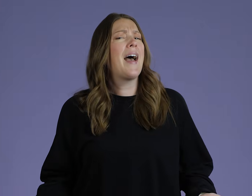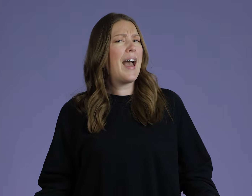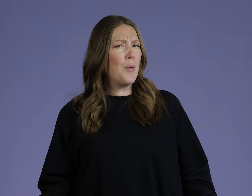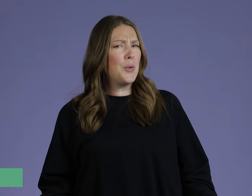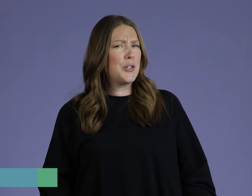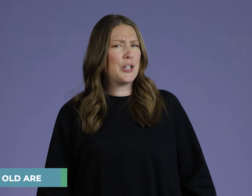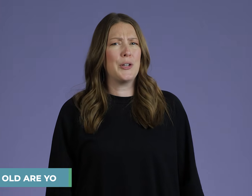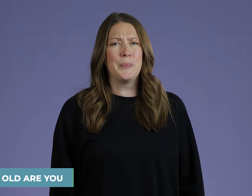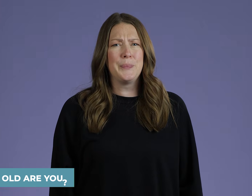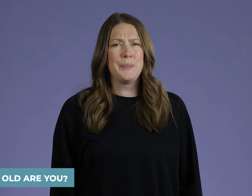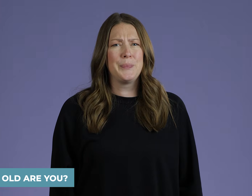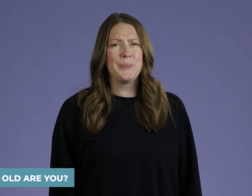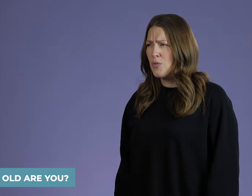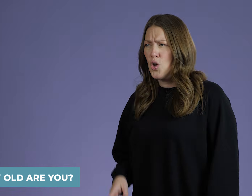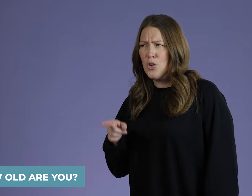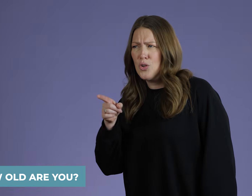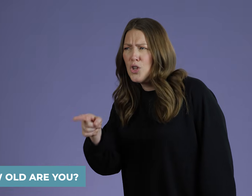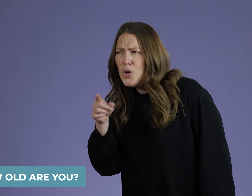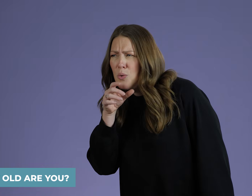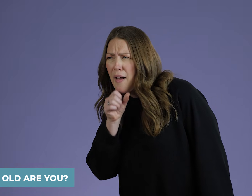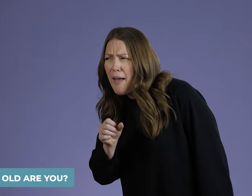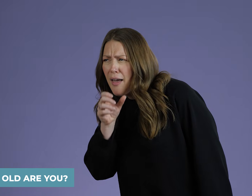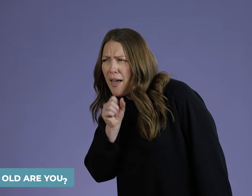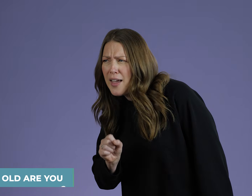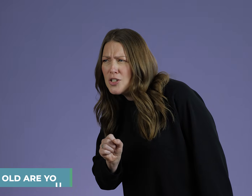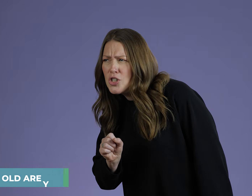How old are you? You? Age?